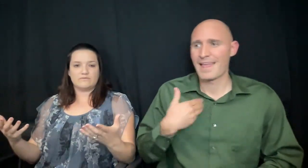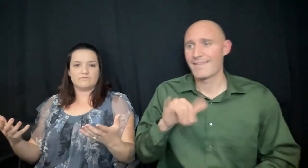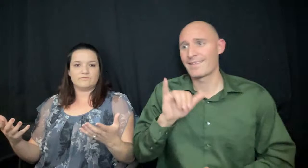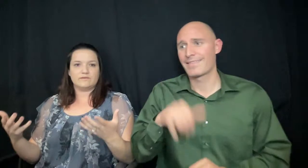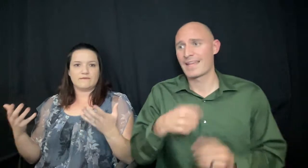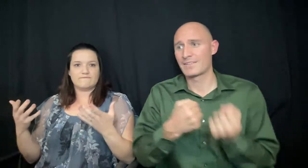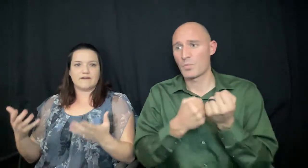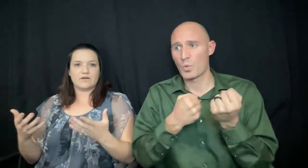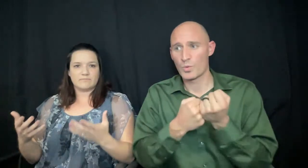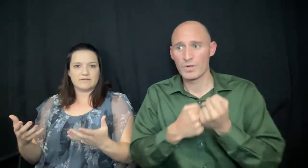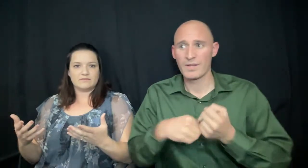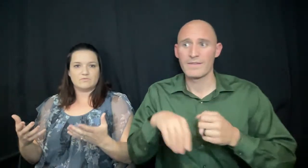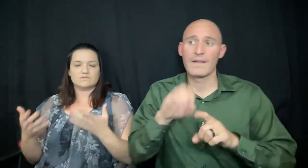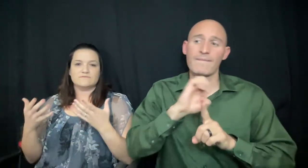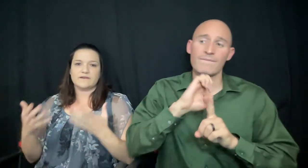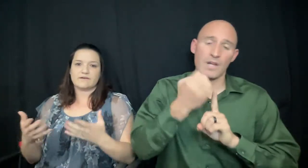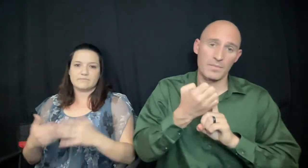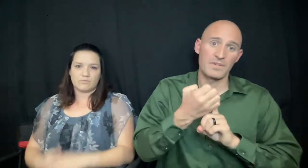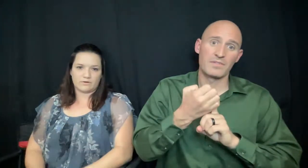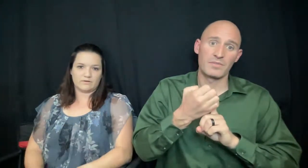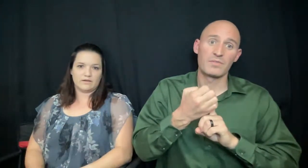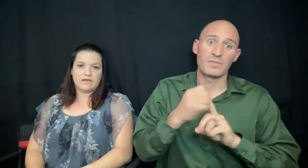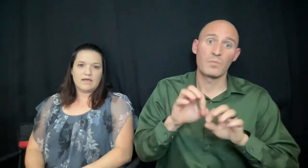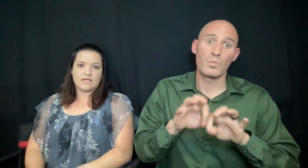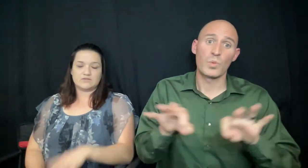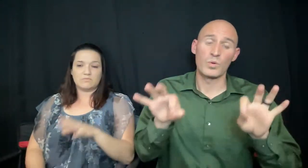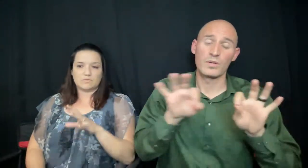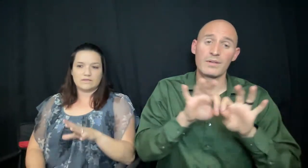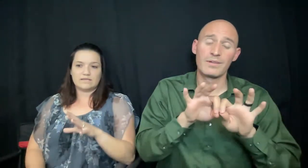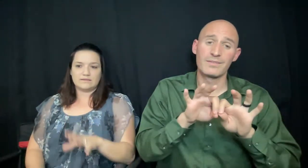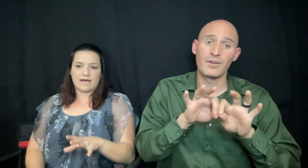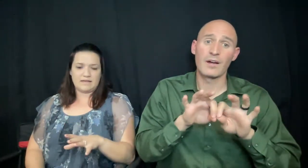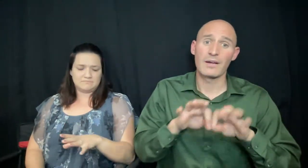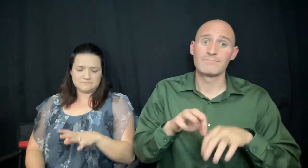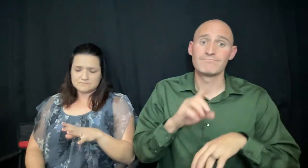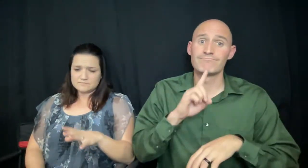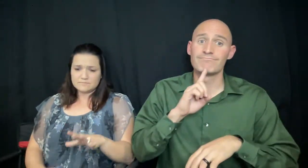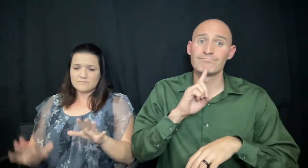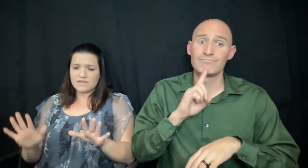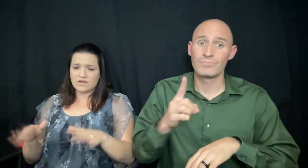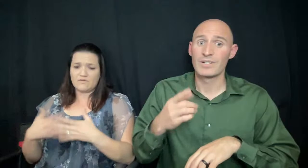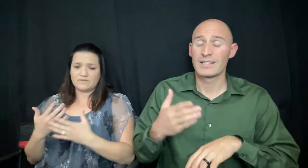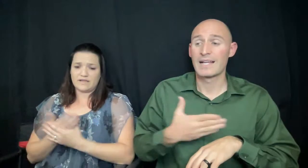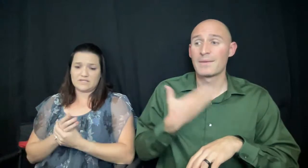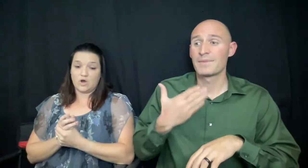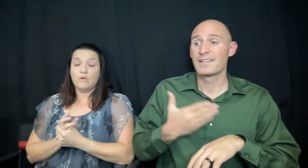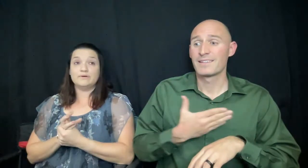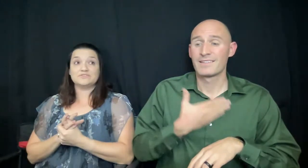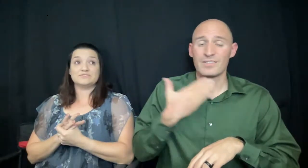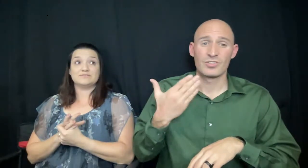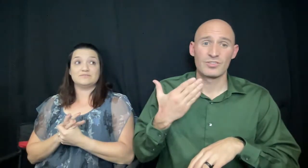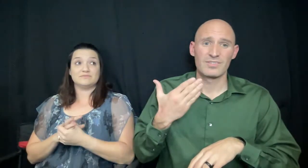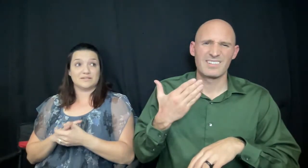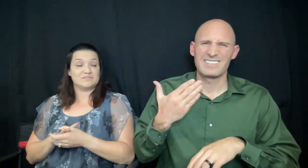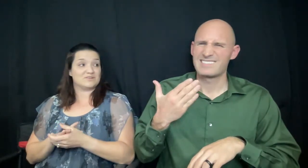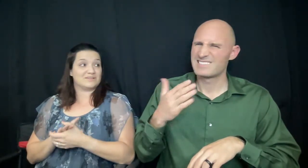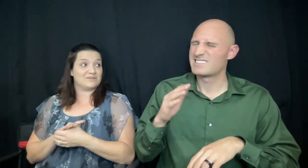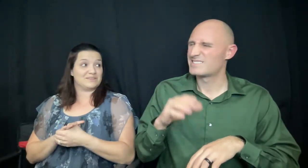supportive environment was very important. And so I'm really glad that over the last almost, I'm going to be starting what, the